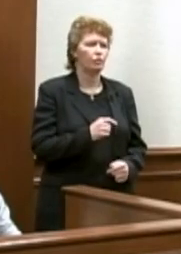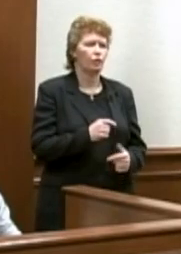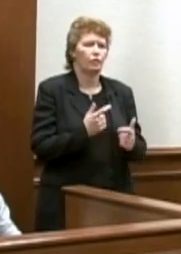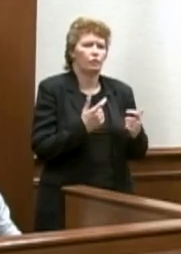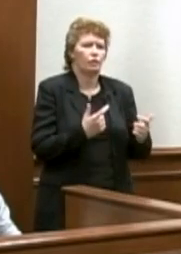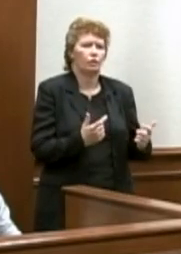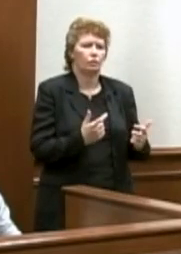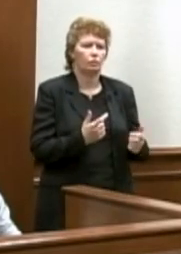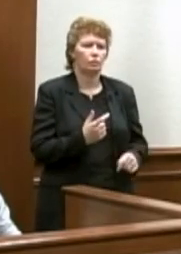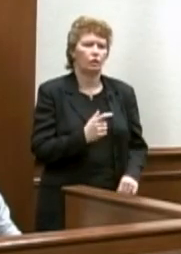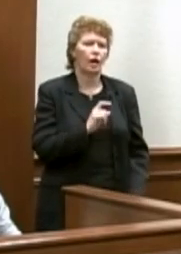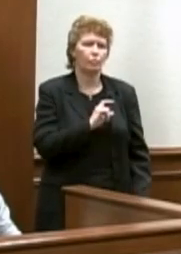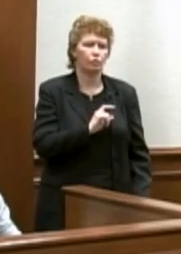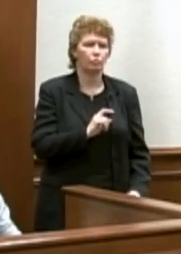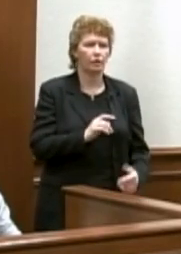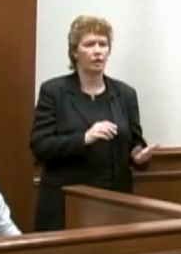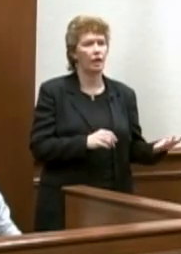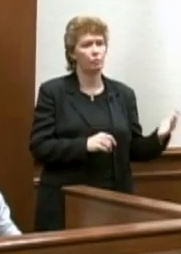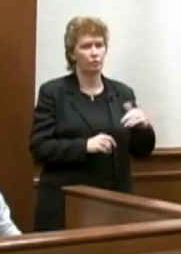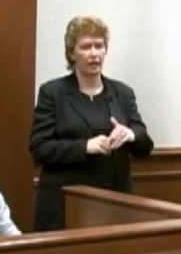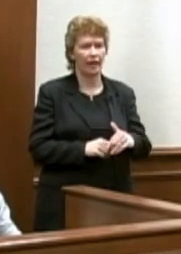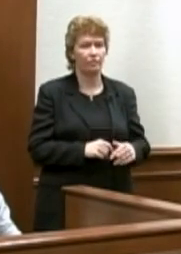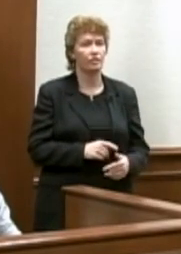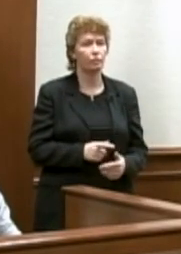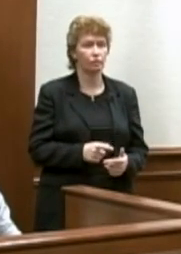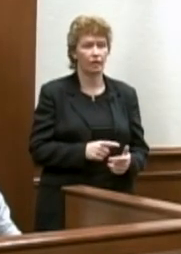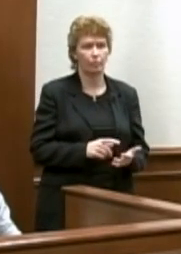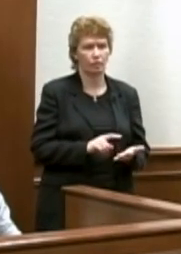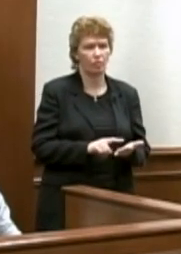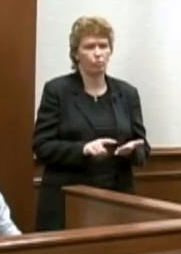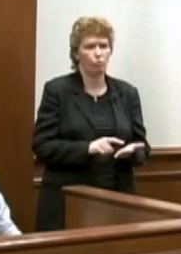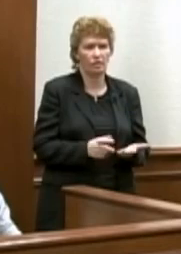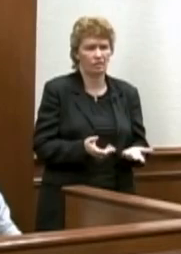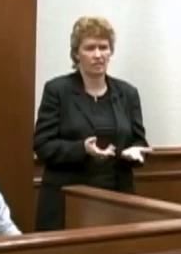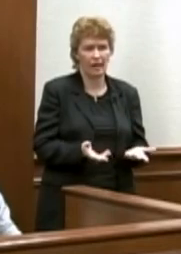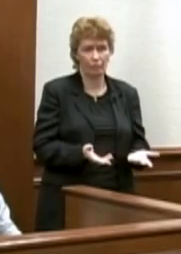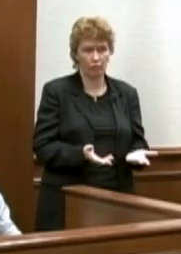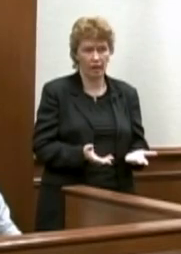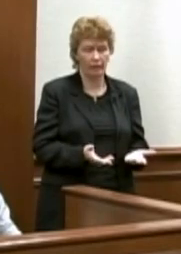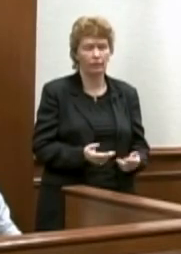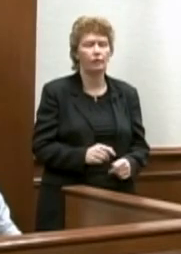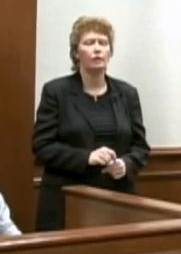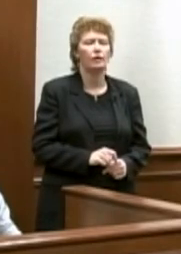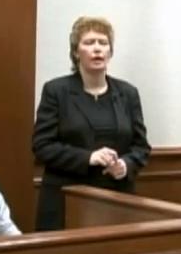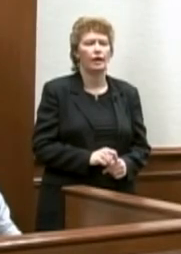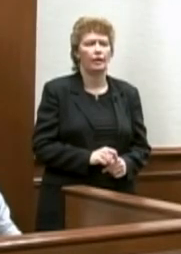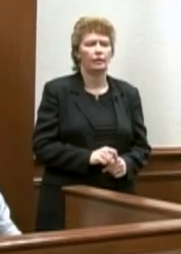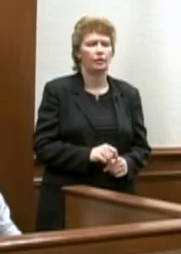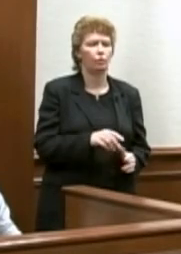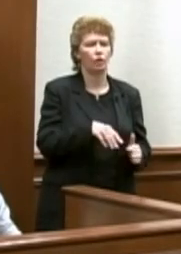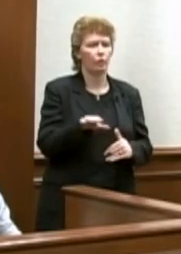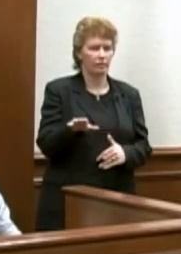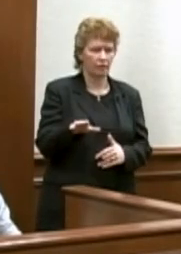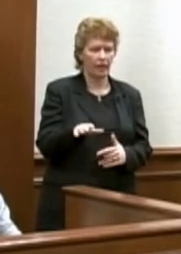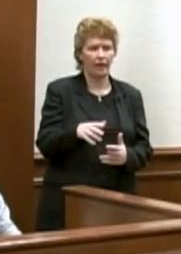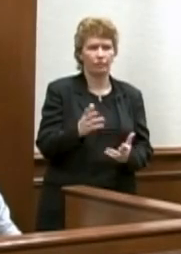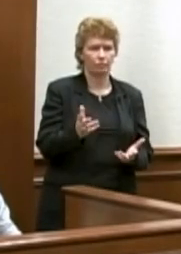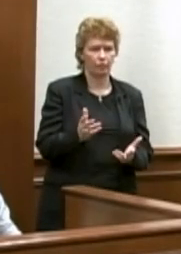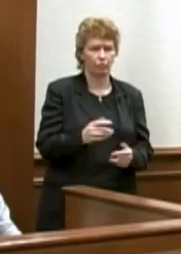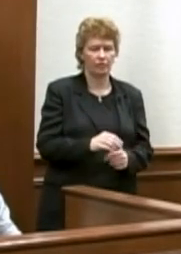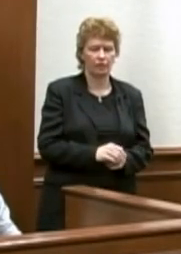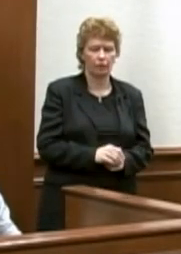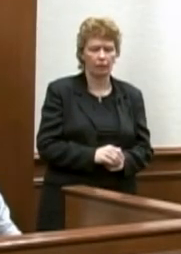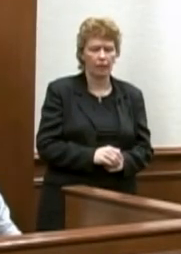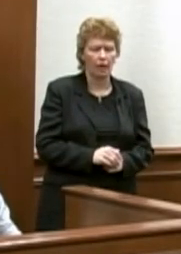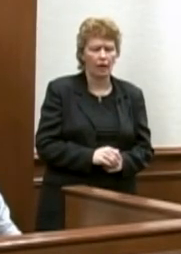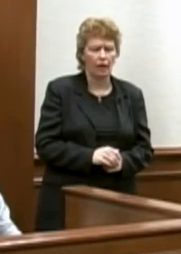I saw the cop gentleman come to the house several times, a couple of weeks after that, and he would go into the house and